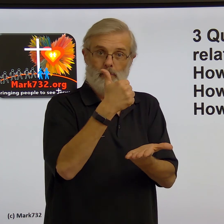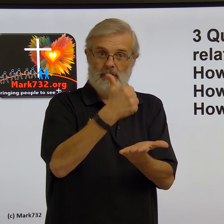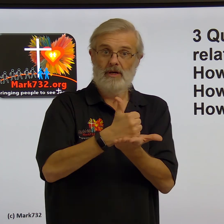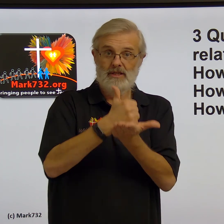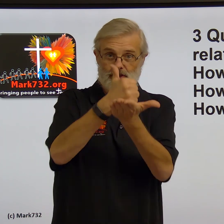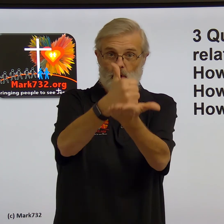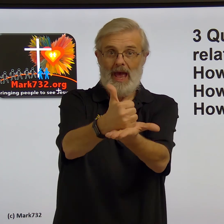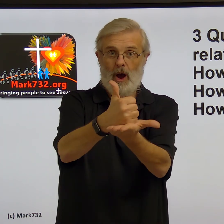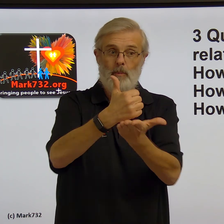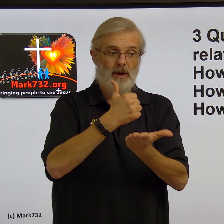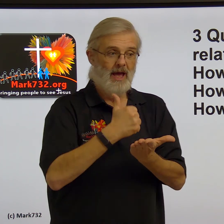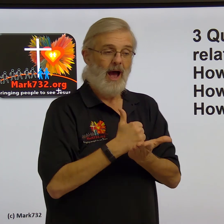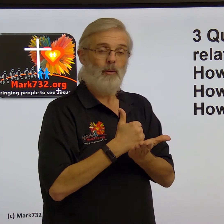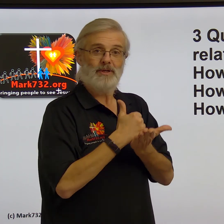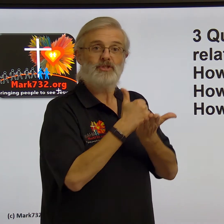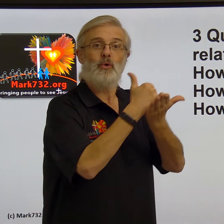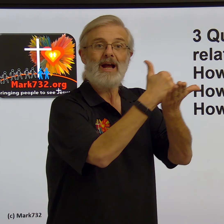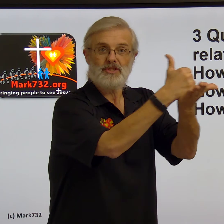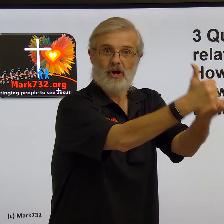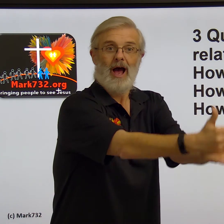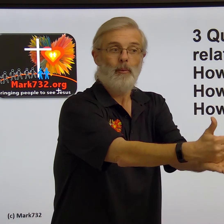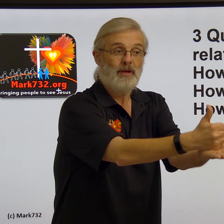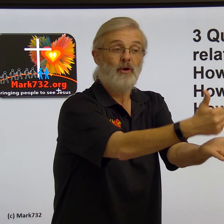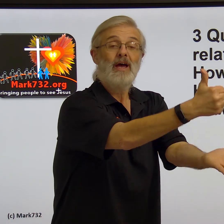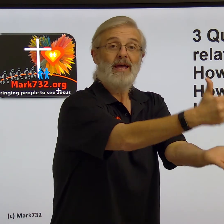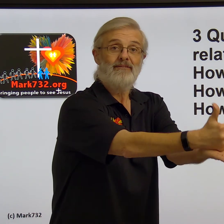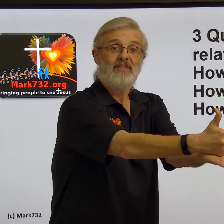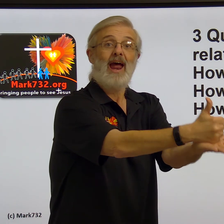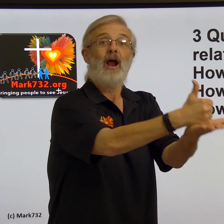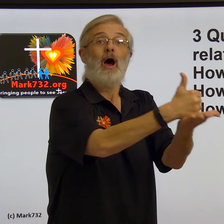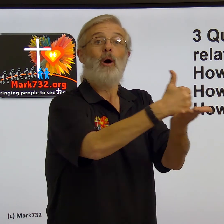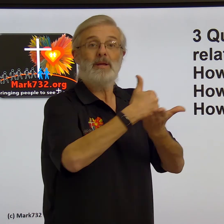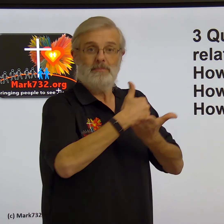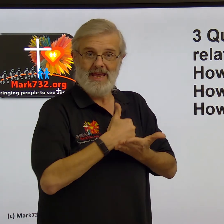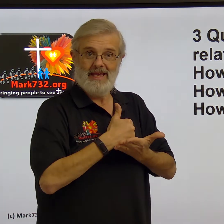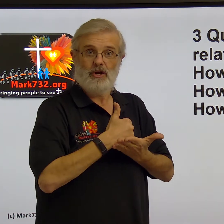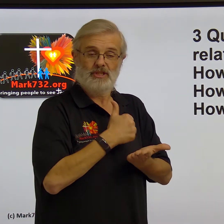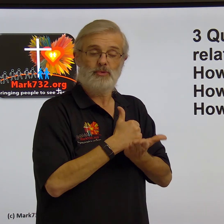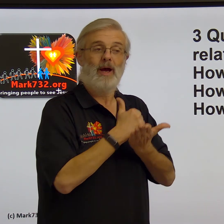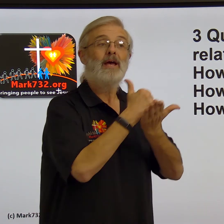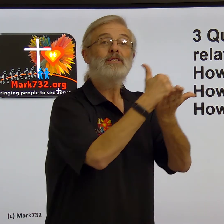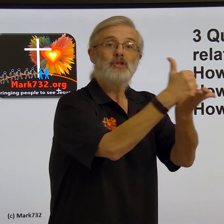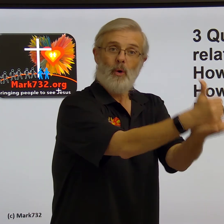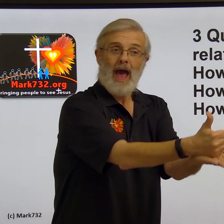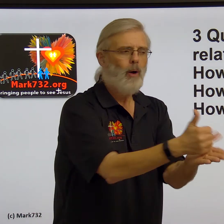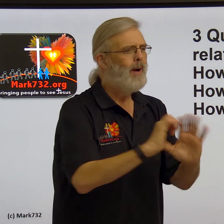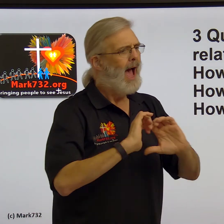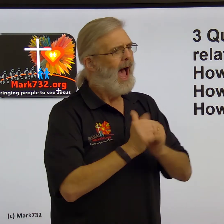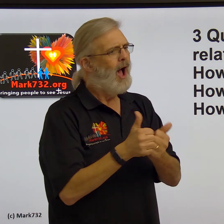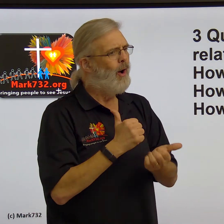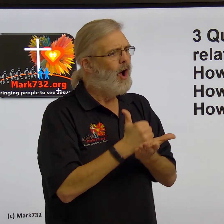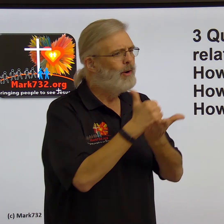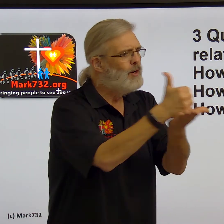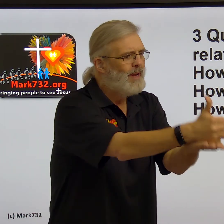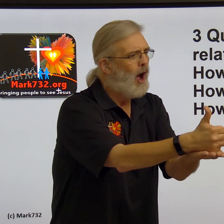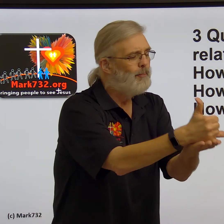so help help is directional helping you if they are helping me it goes this way so help how how can we help you